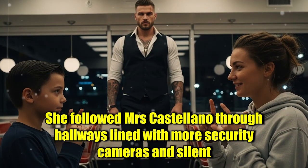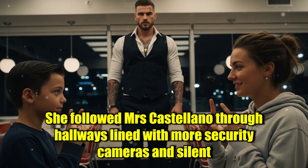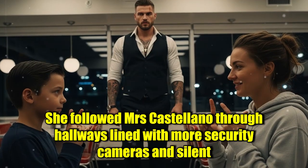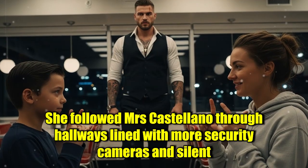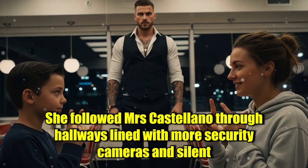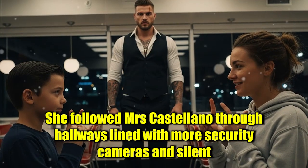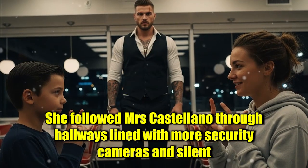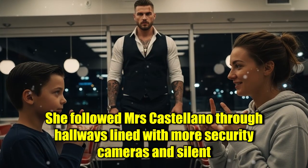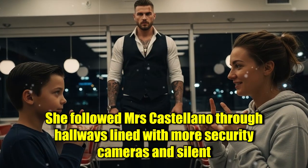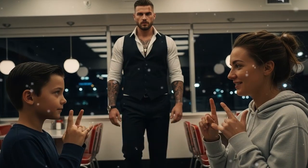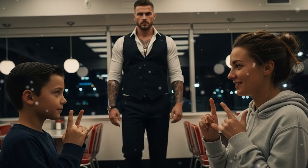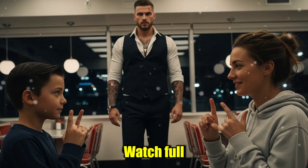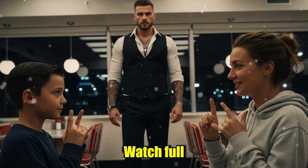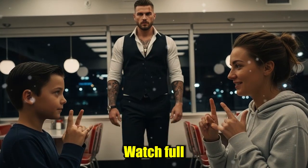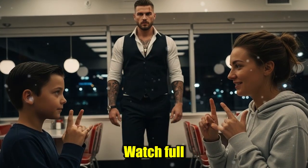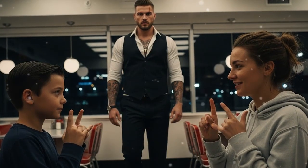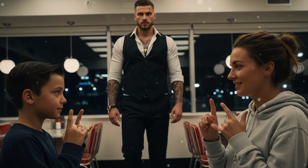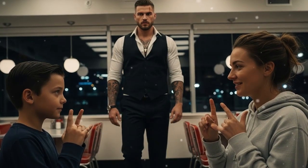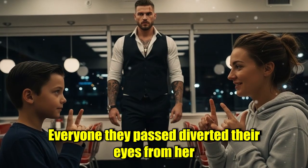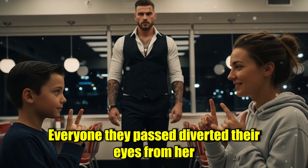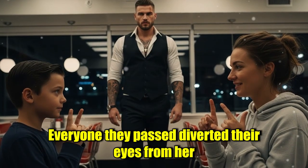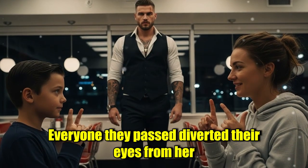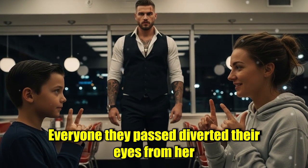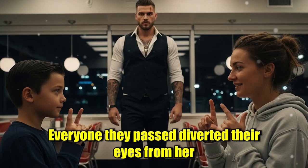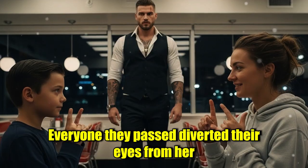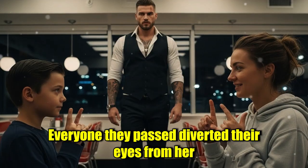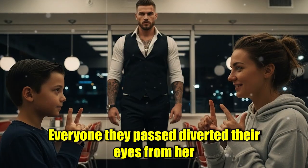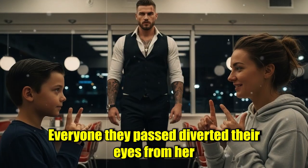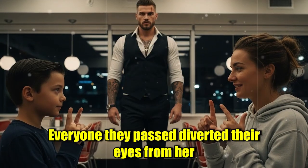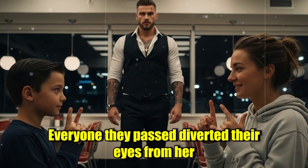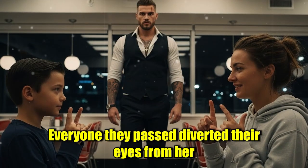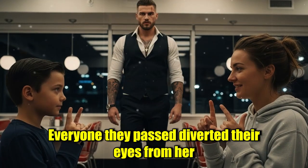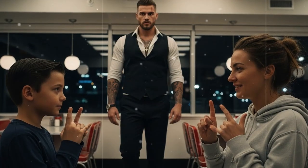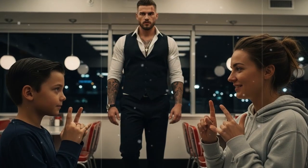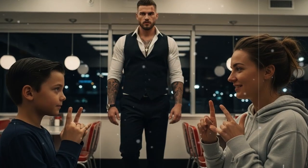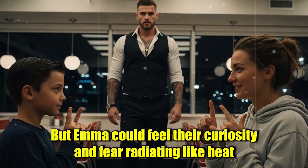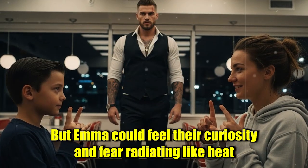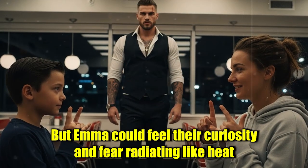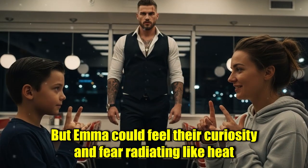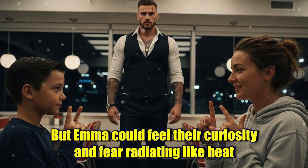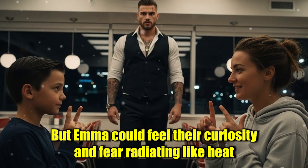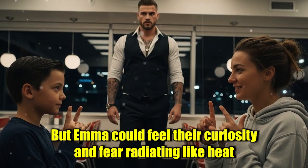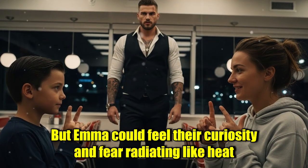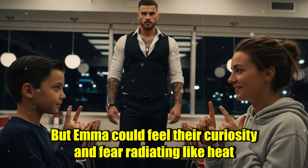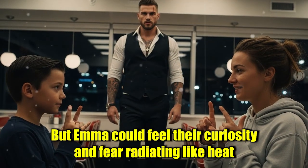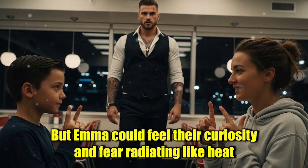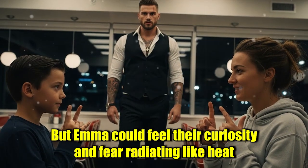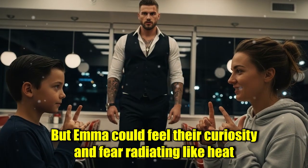security cameras and silent, watchful men. Everyone they passed averted their eyes from her, but Emma could feel their curiosity and